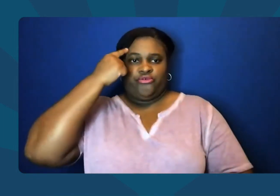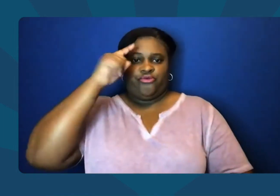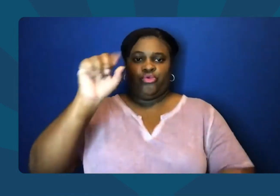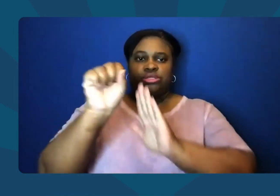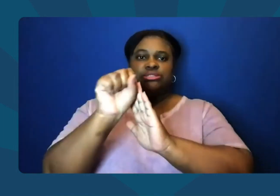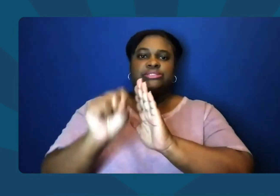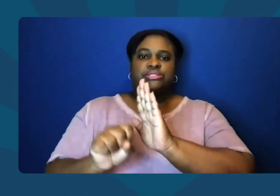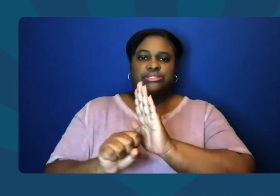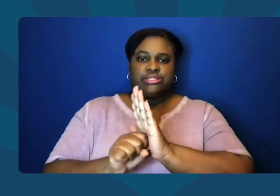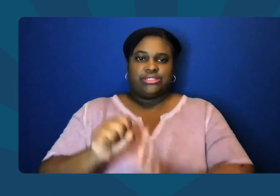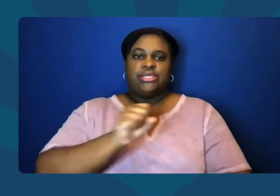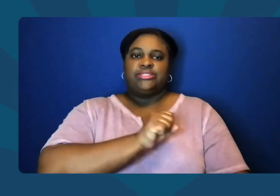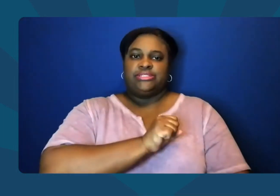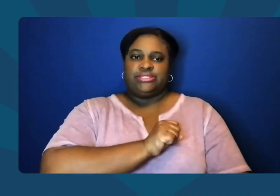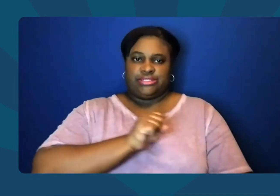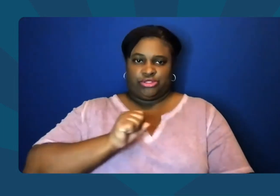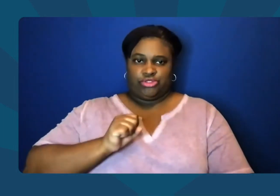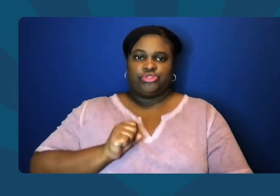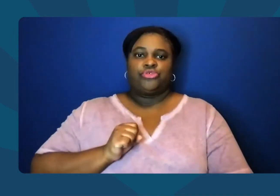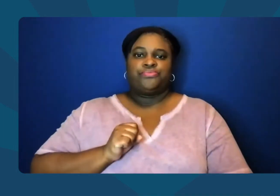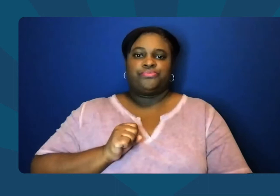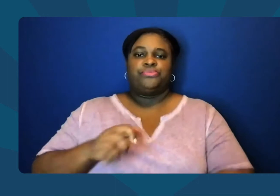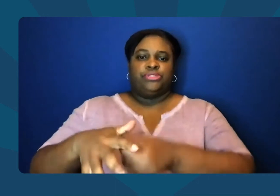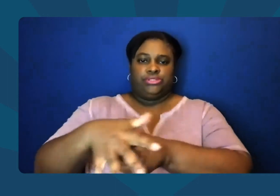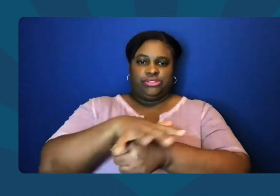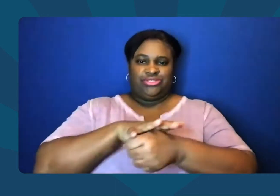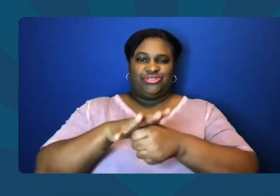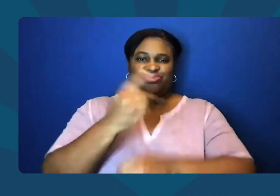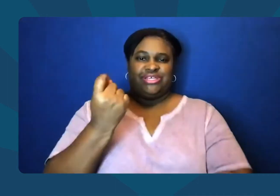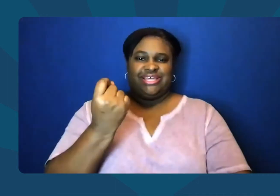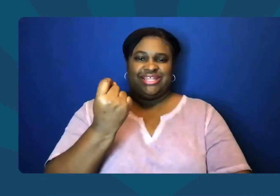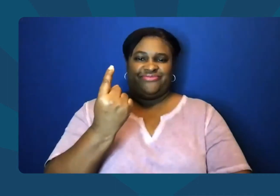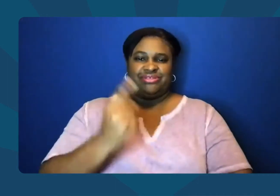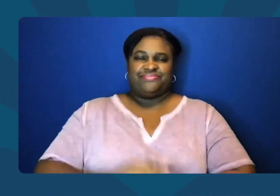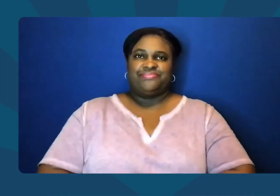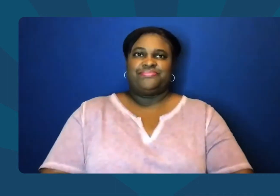Candidates for State Senator, District 11.